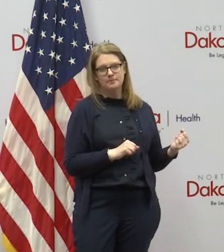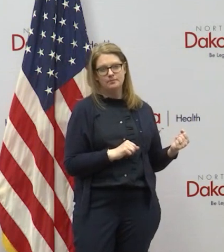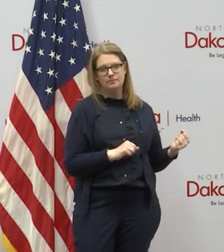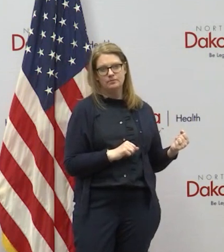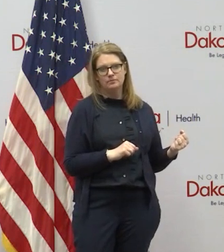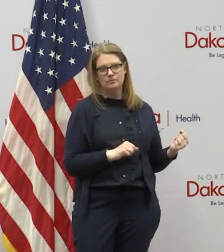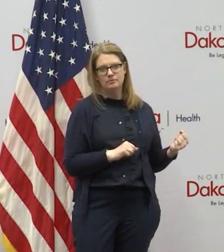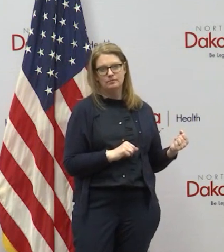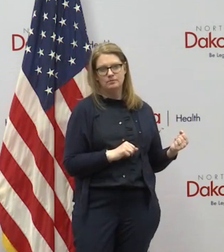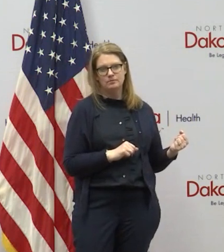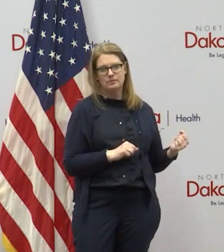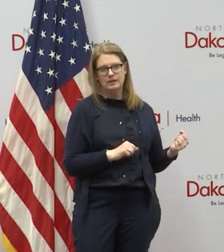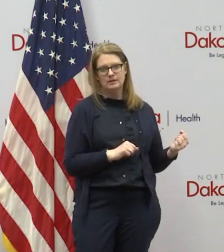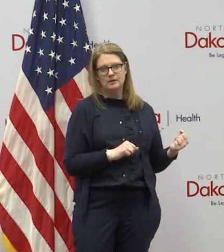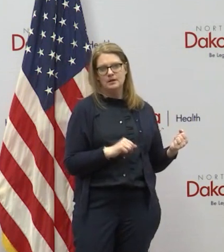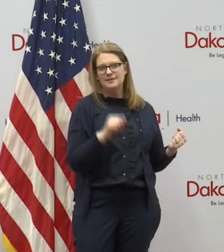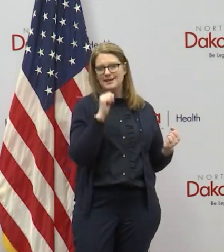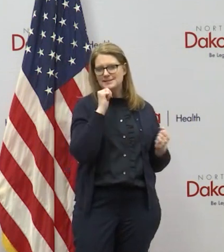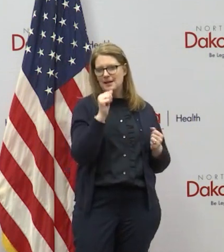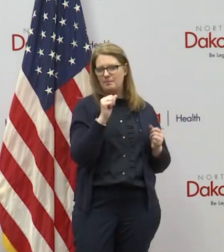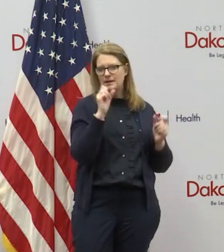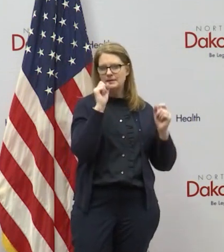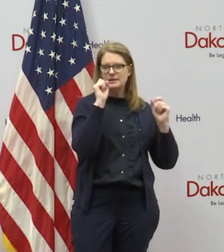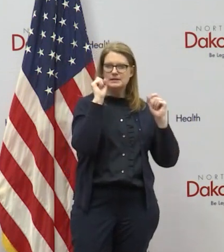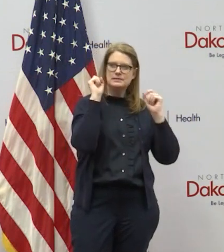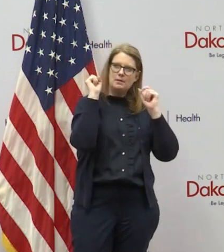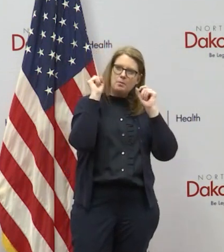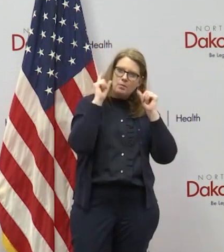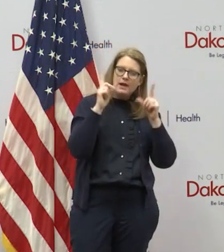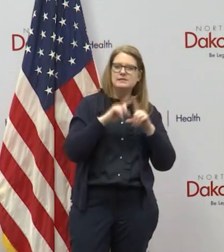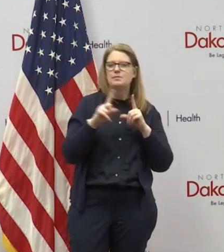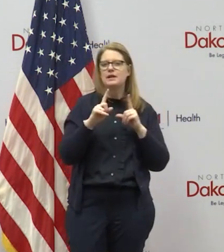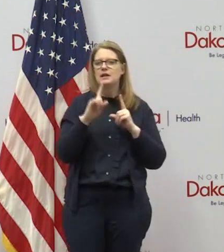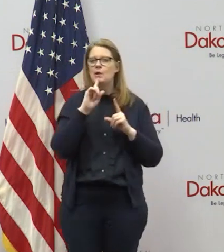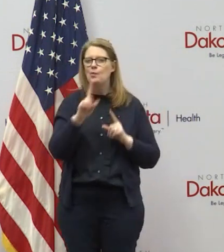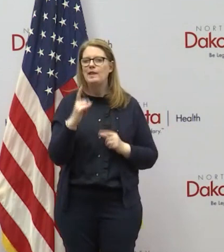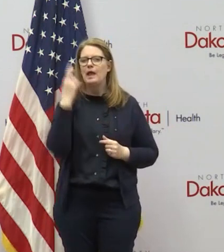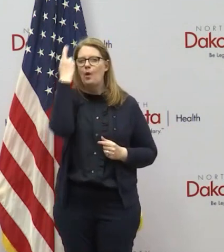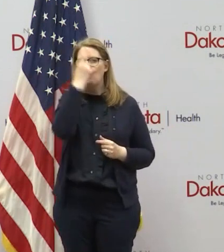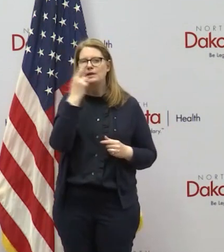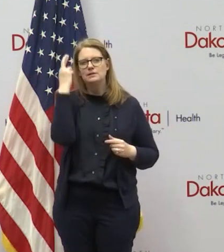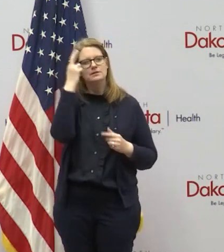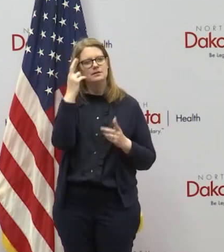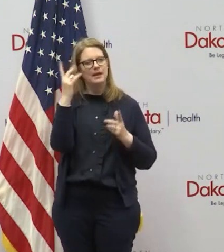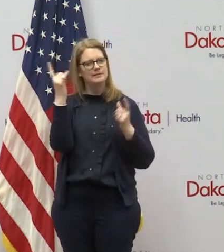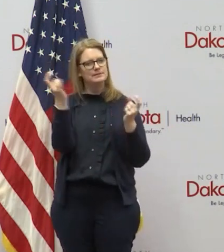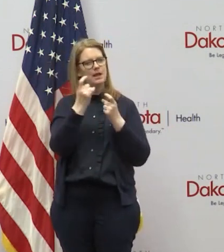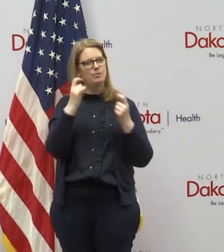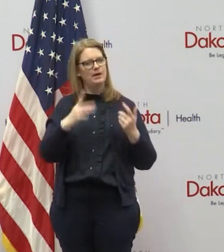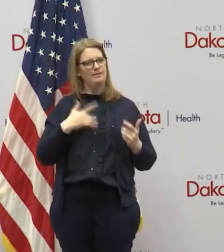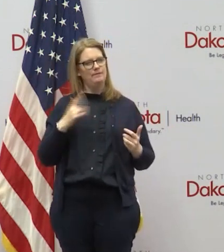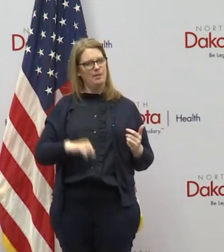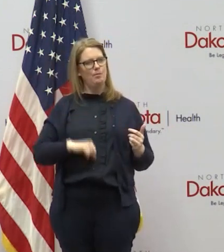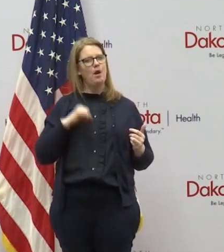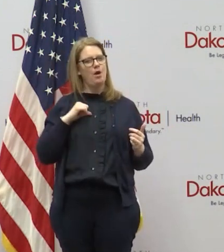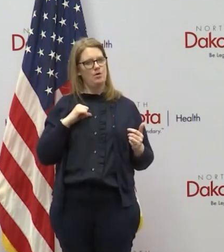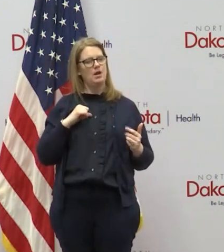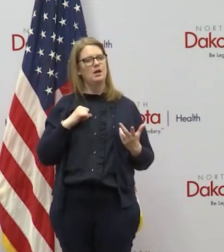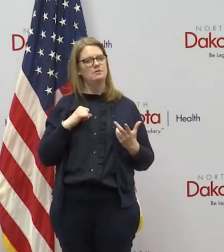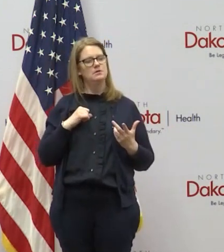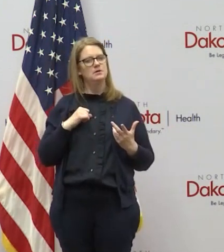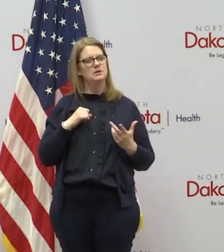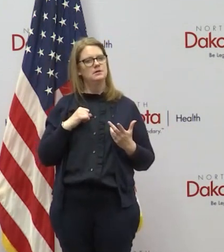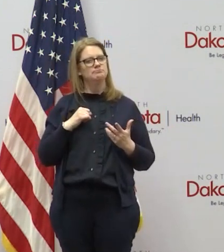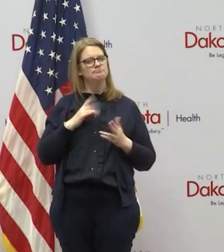surprise so much as it is a reason for us to celebrate and really I guess, as I say, amplify that even